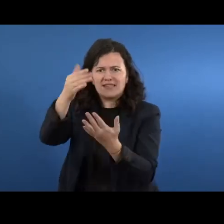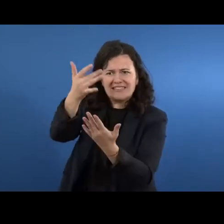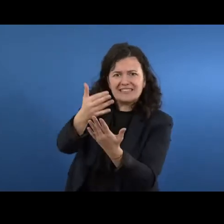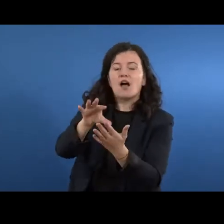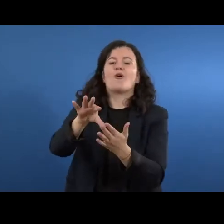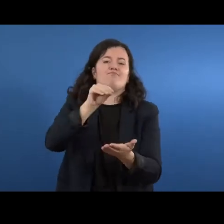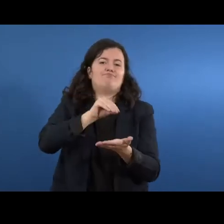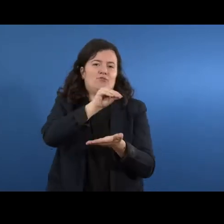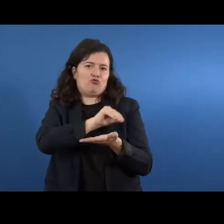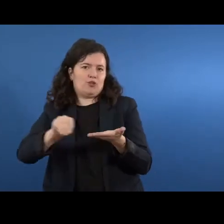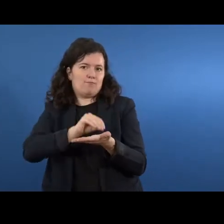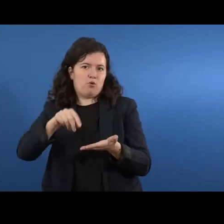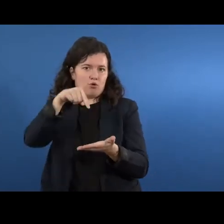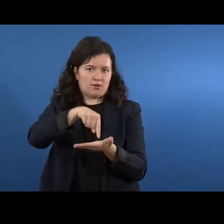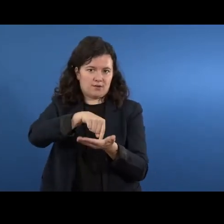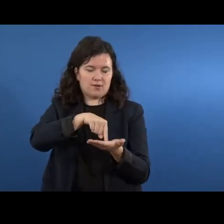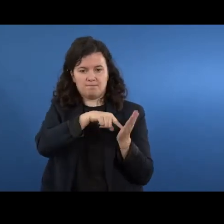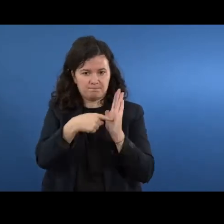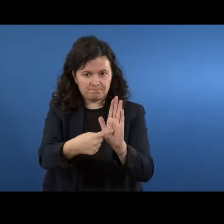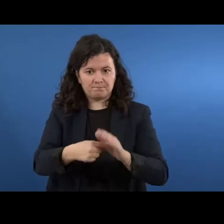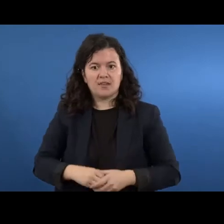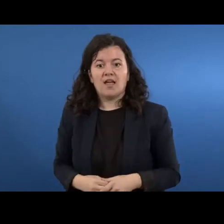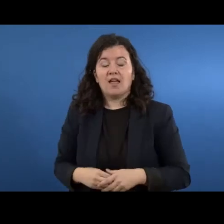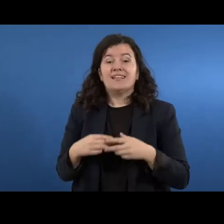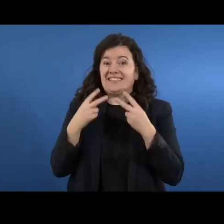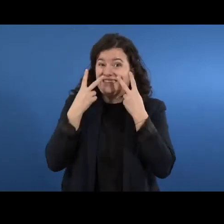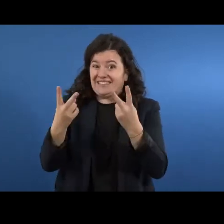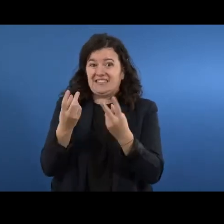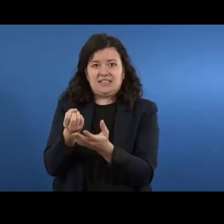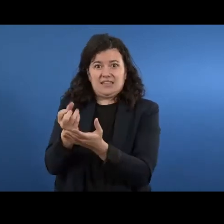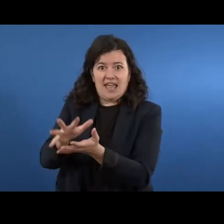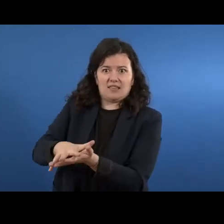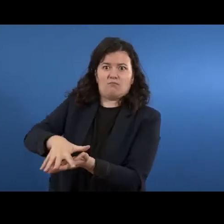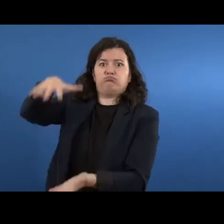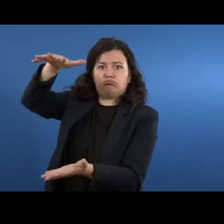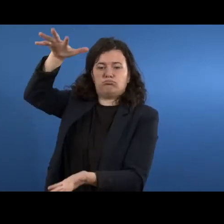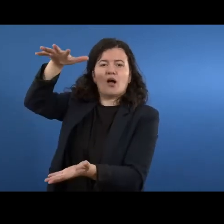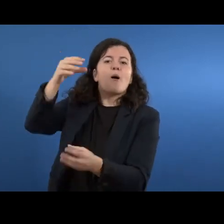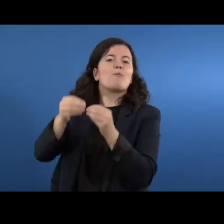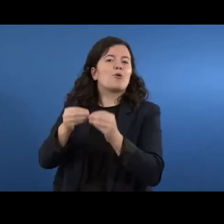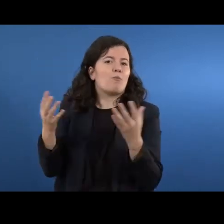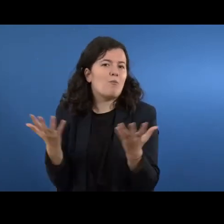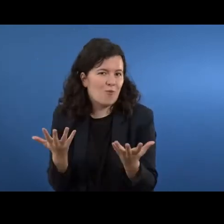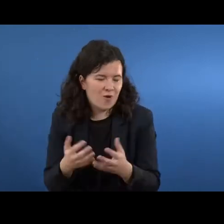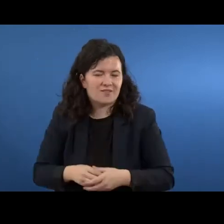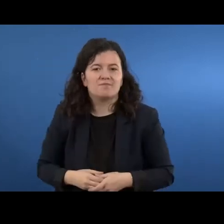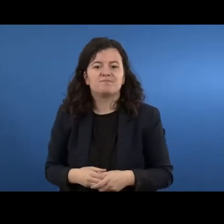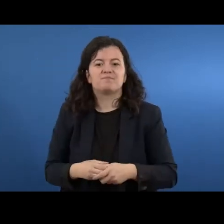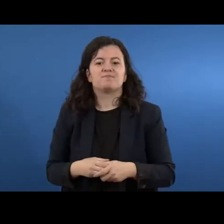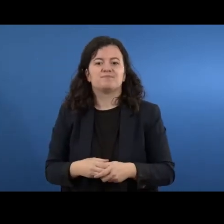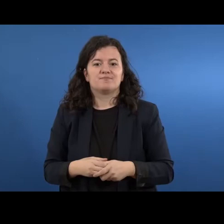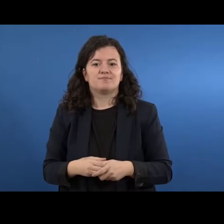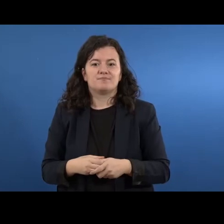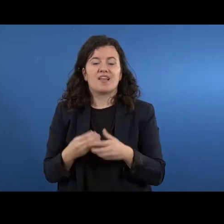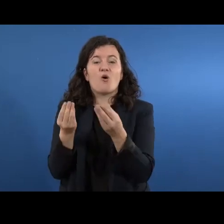know, promising approach to use big data, one of the main challenges that are still here is the